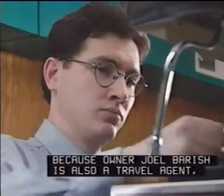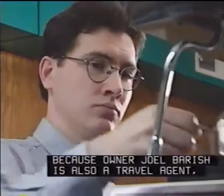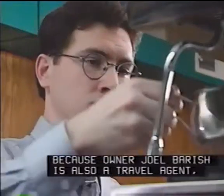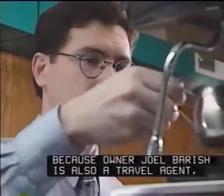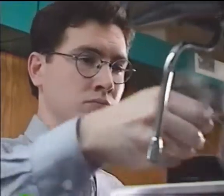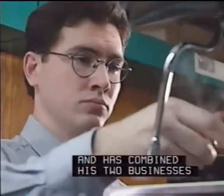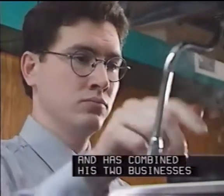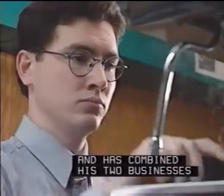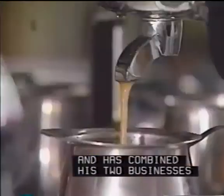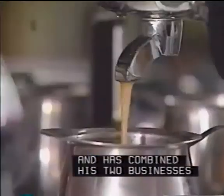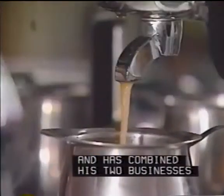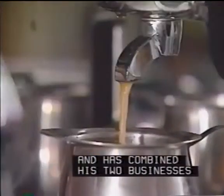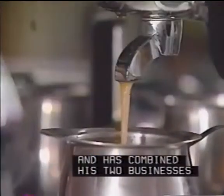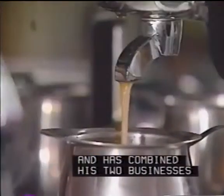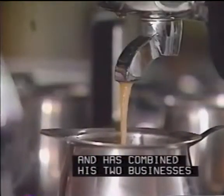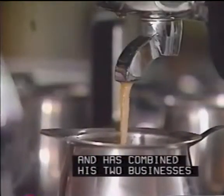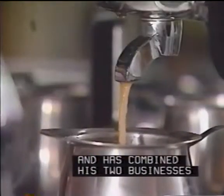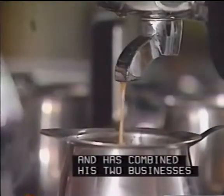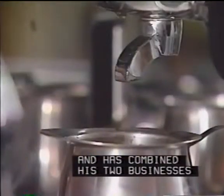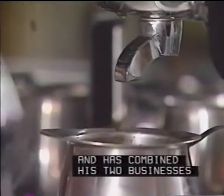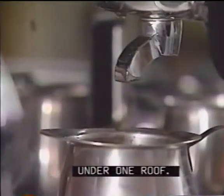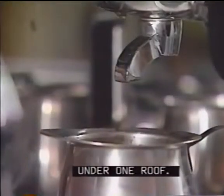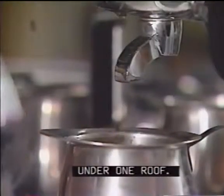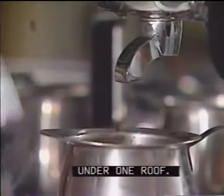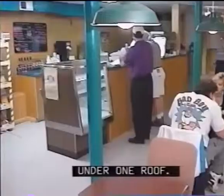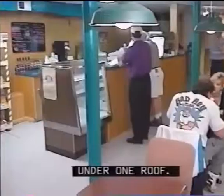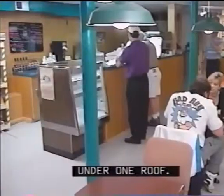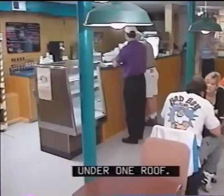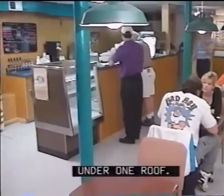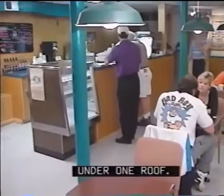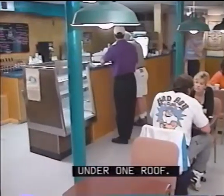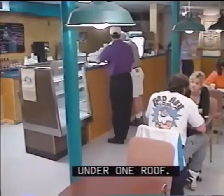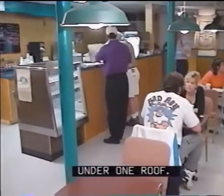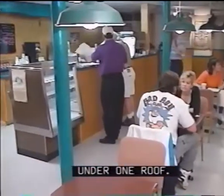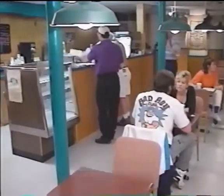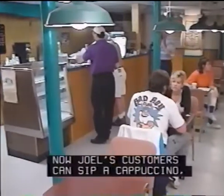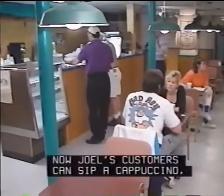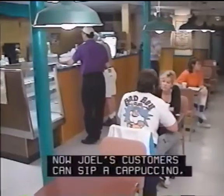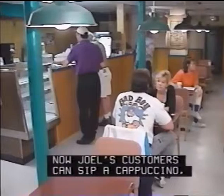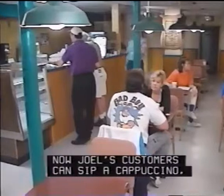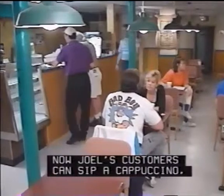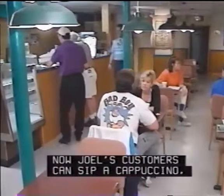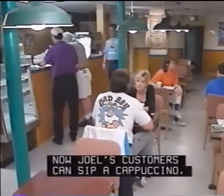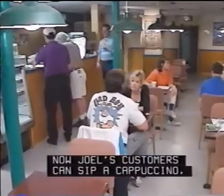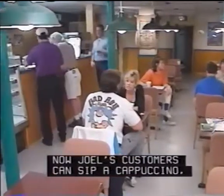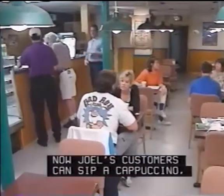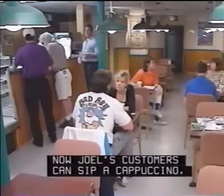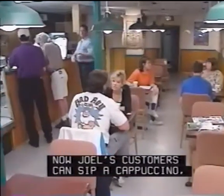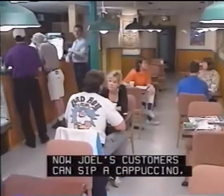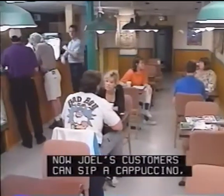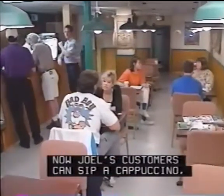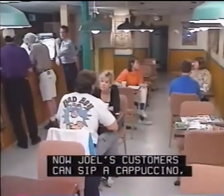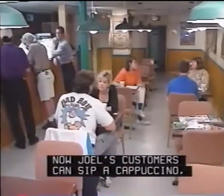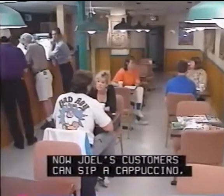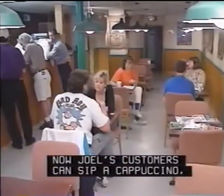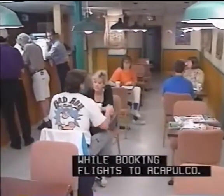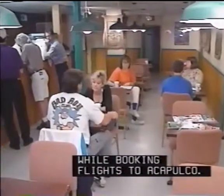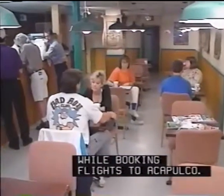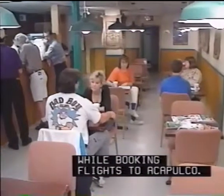agent and has combined his two businesses under one roof. Now, Joel's customers can sip a cappuccino while booking